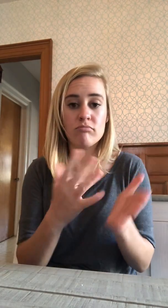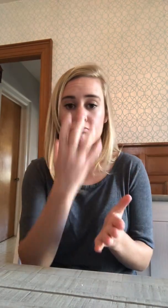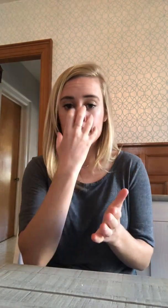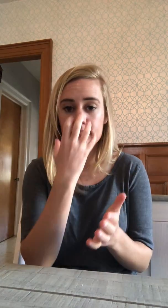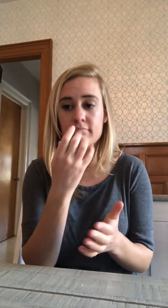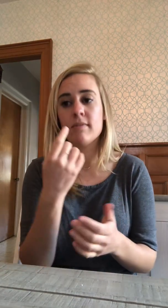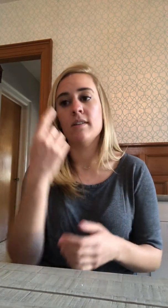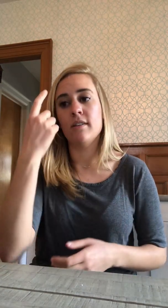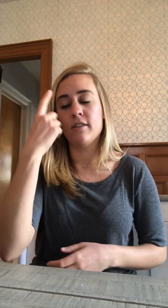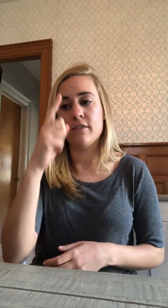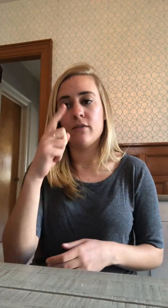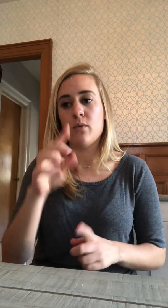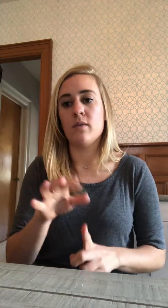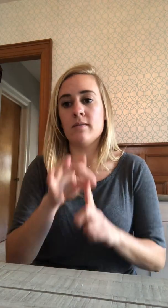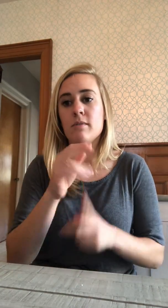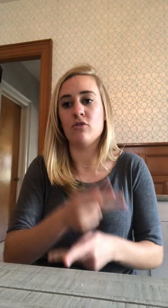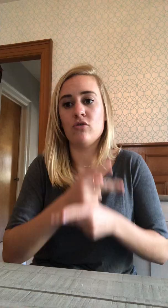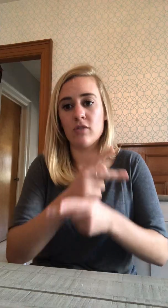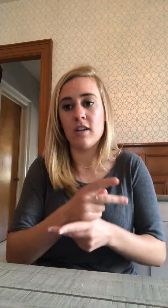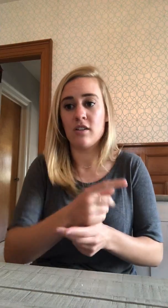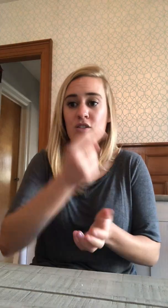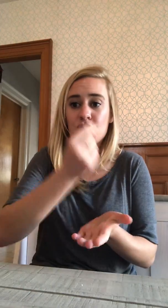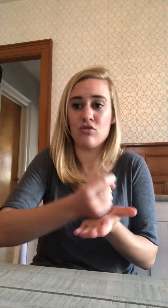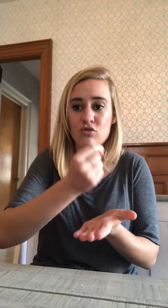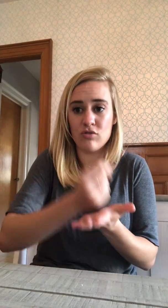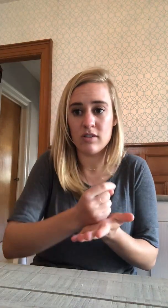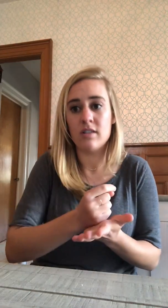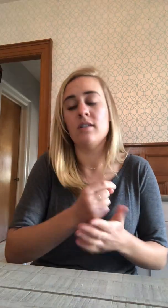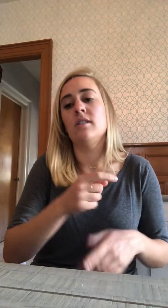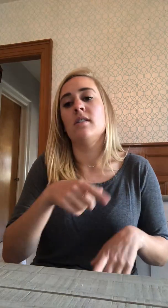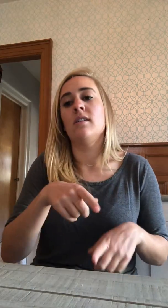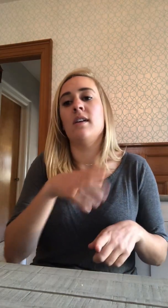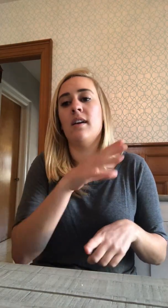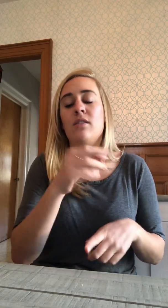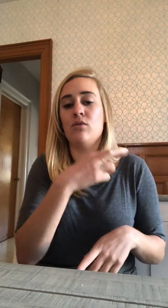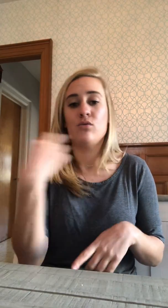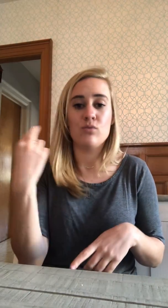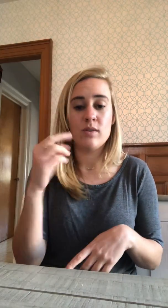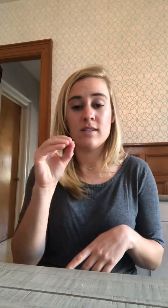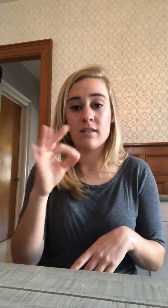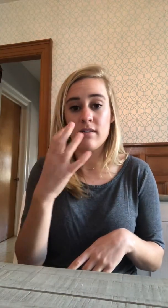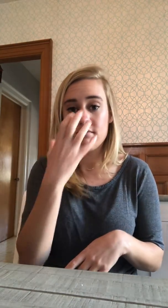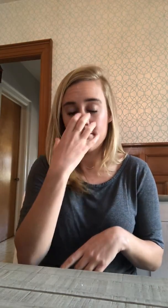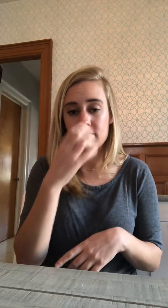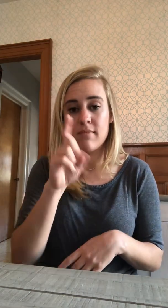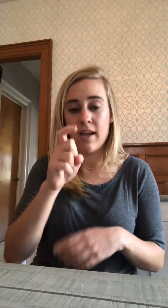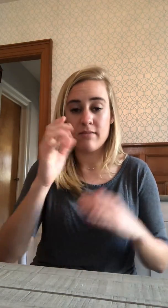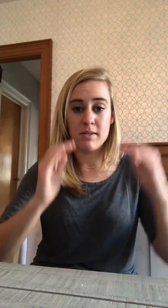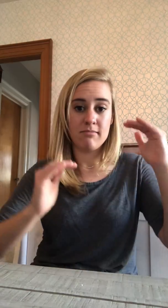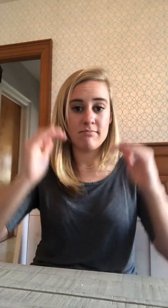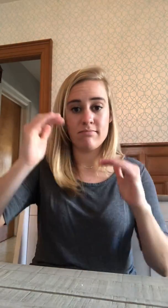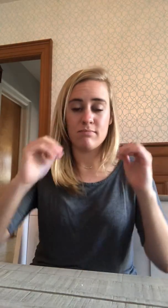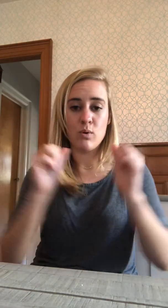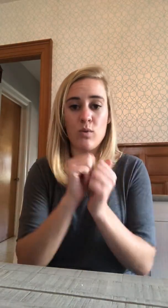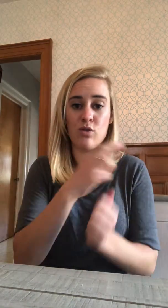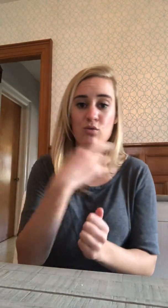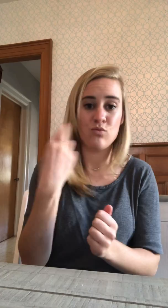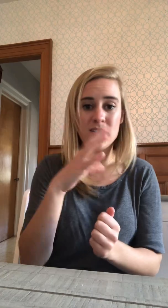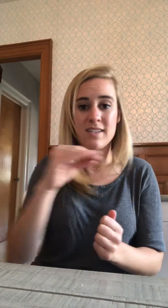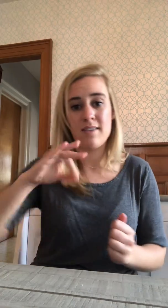resort, and the risks of anesthesia must be outweighed by the benefits of treatment, because the risks of anesthesia are fairly